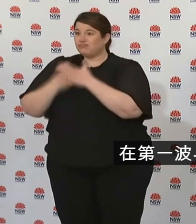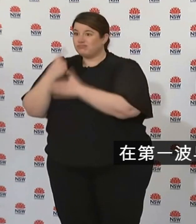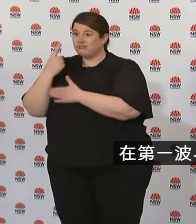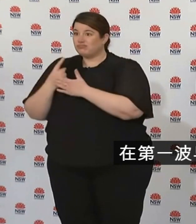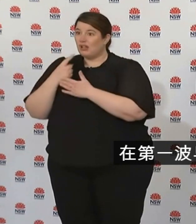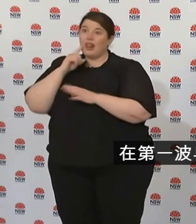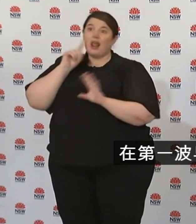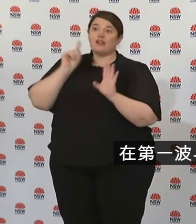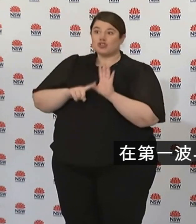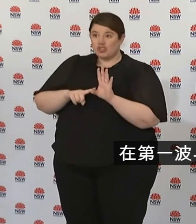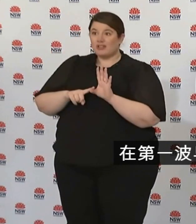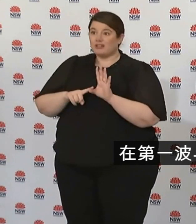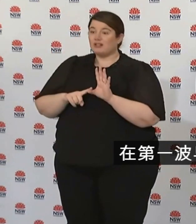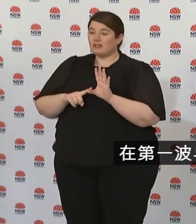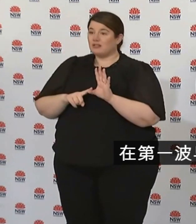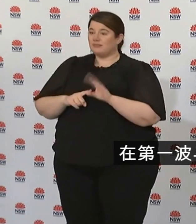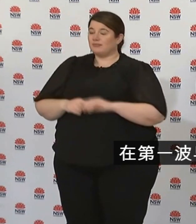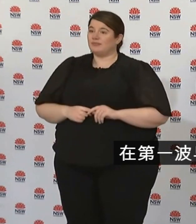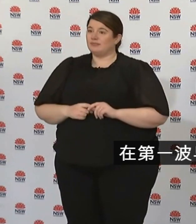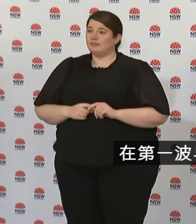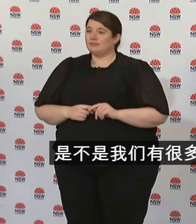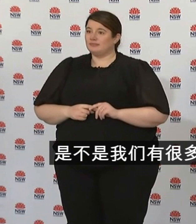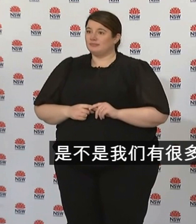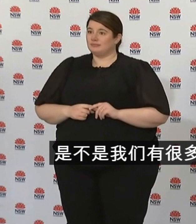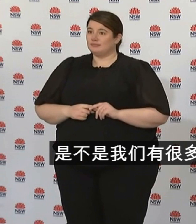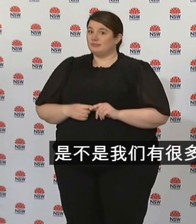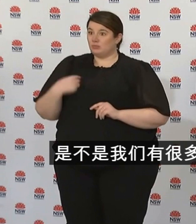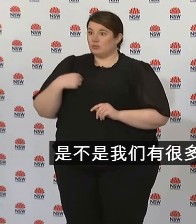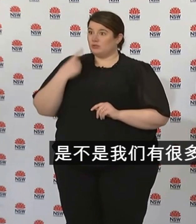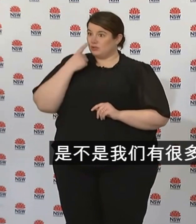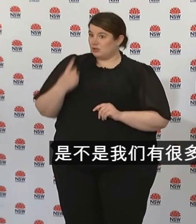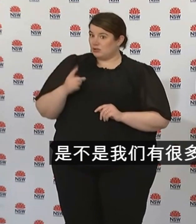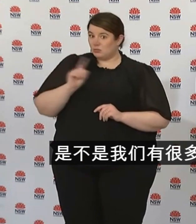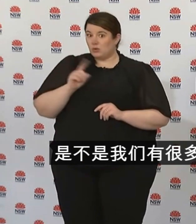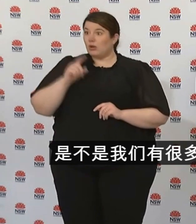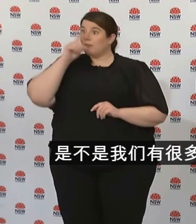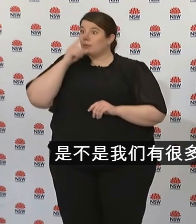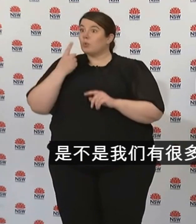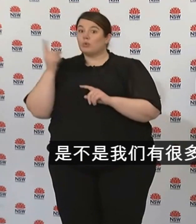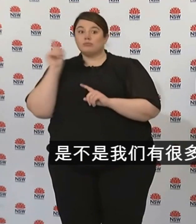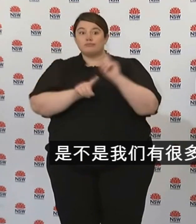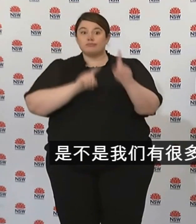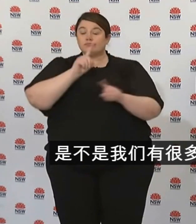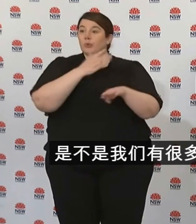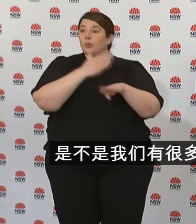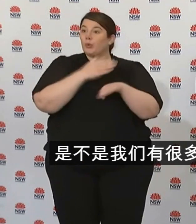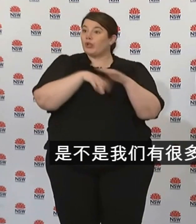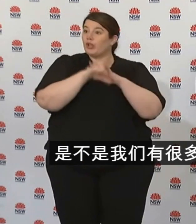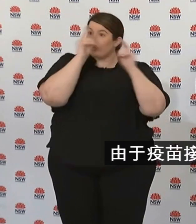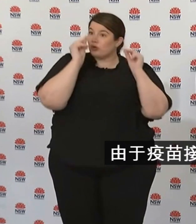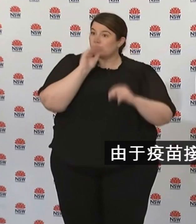first wave. And what we've seen is we've had a number of workers in aged cares, but the consequences have